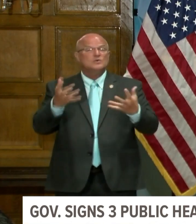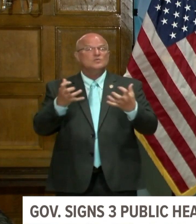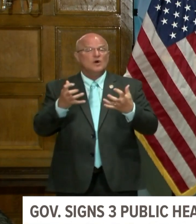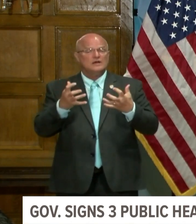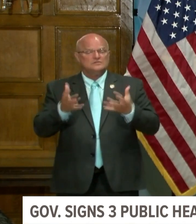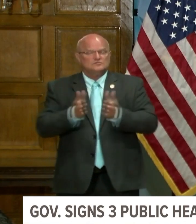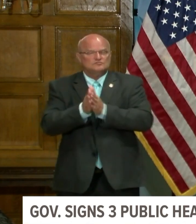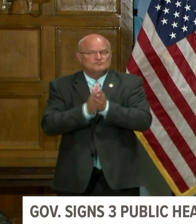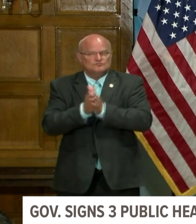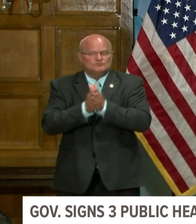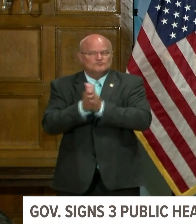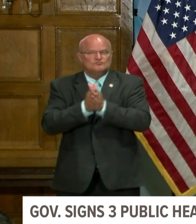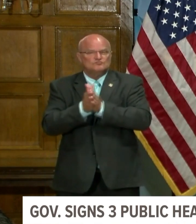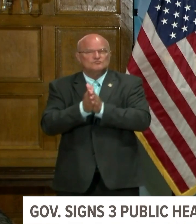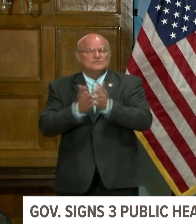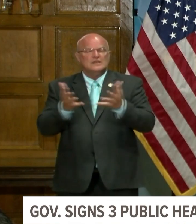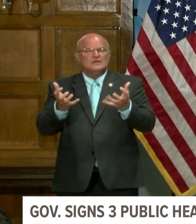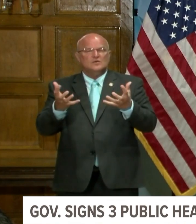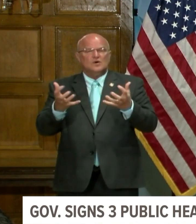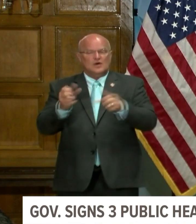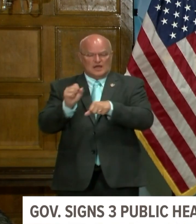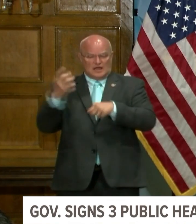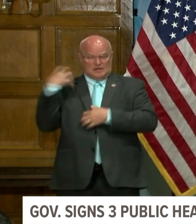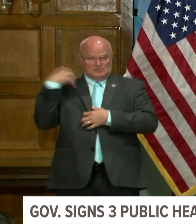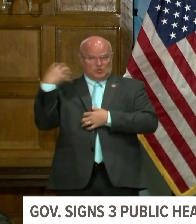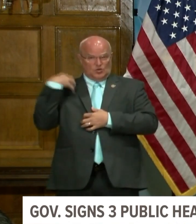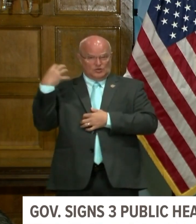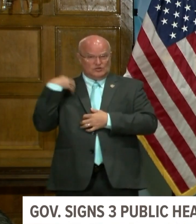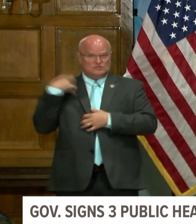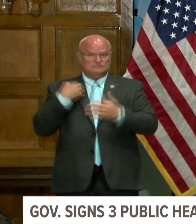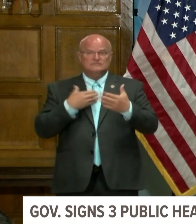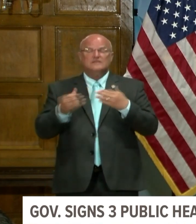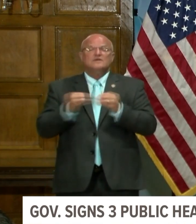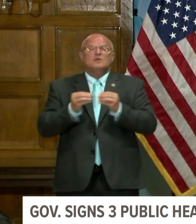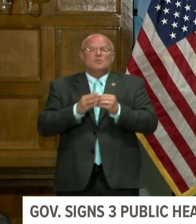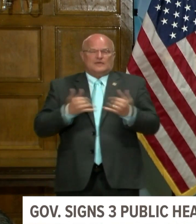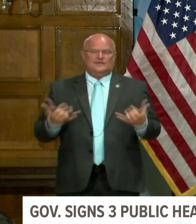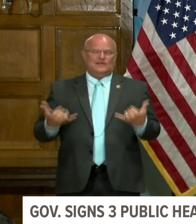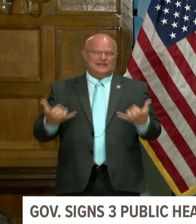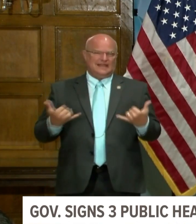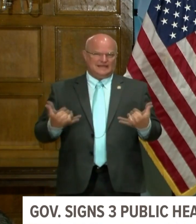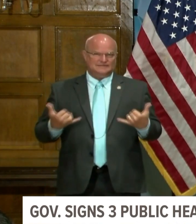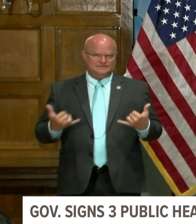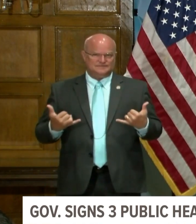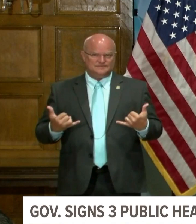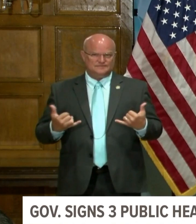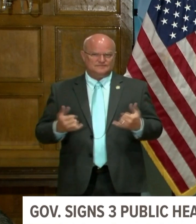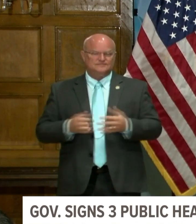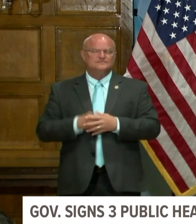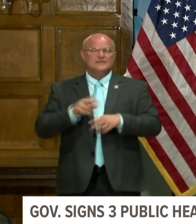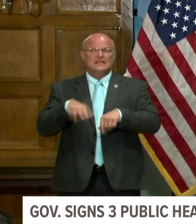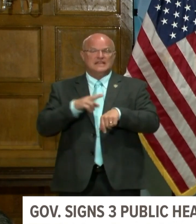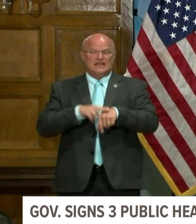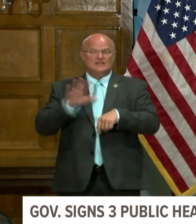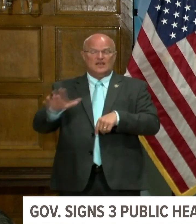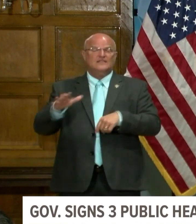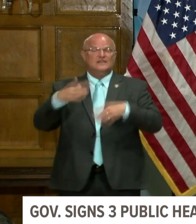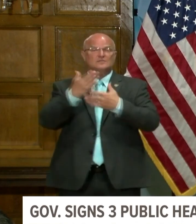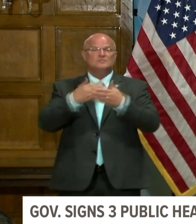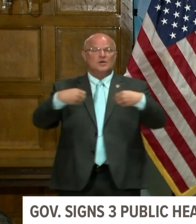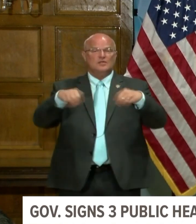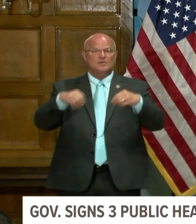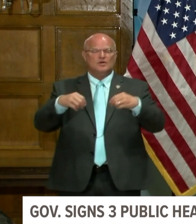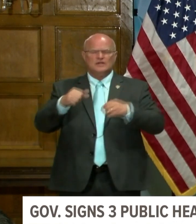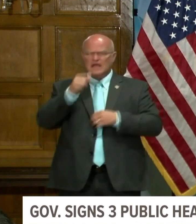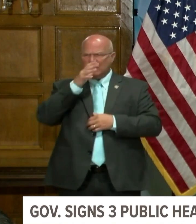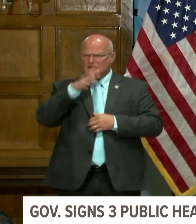to incentivize our employers even more than they already are naturally by their share of the marketplace.